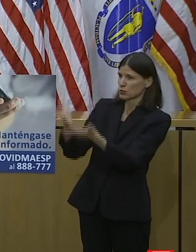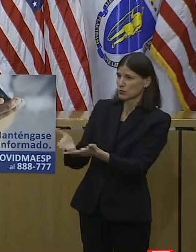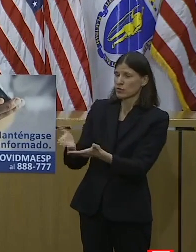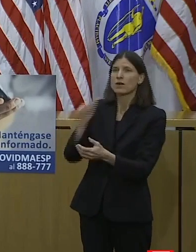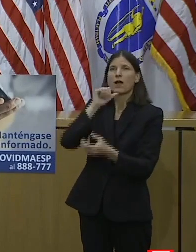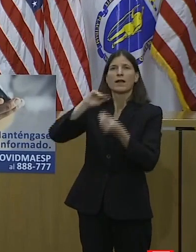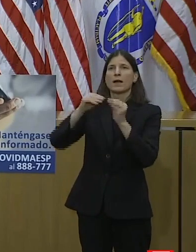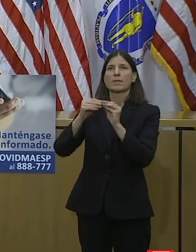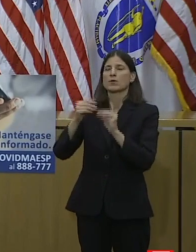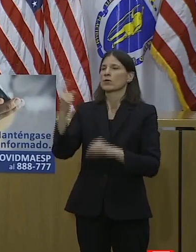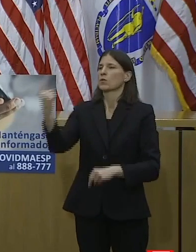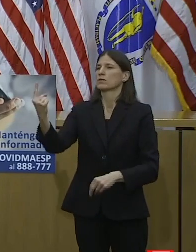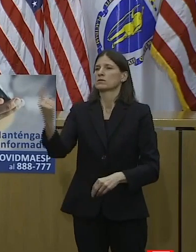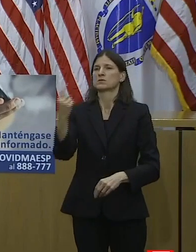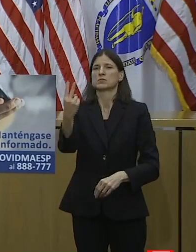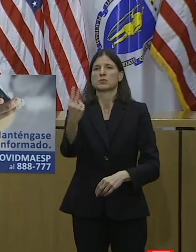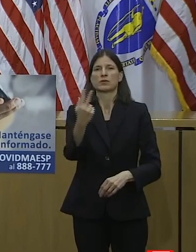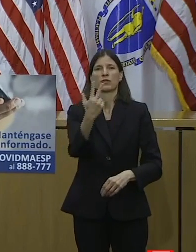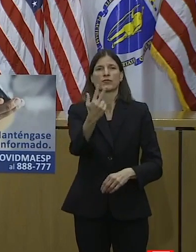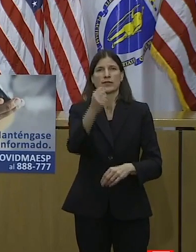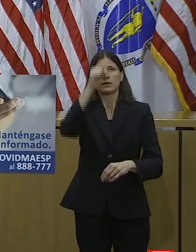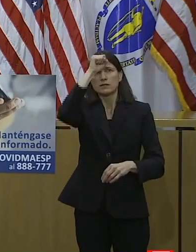did that was from